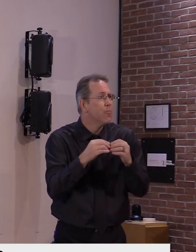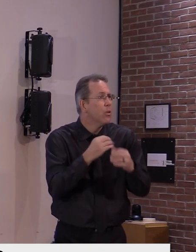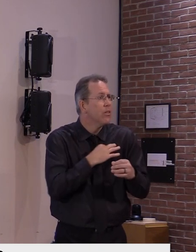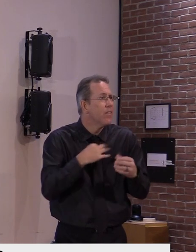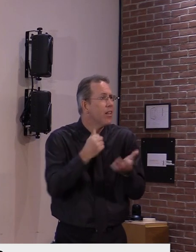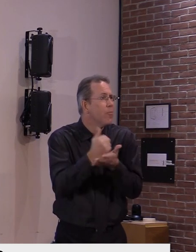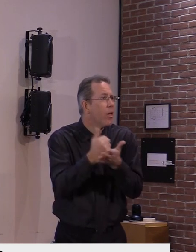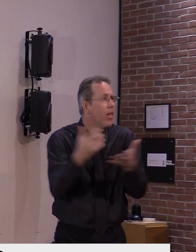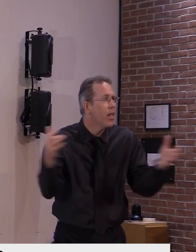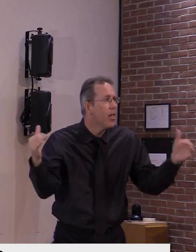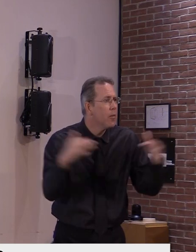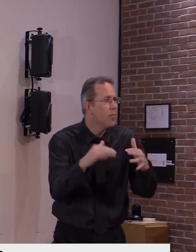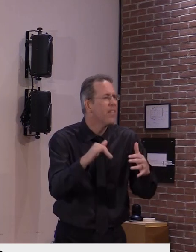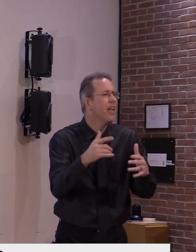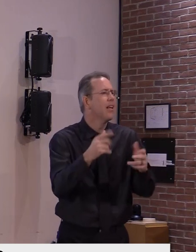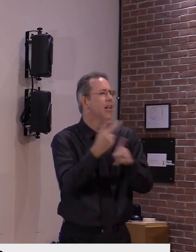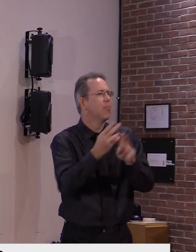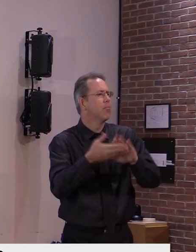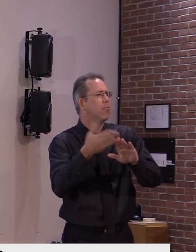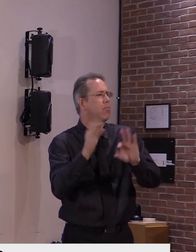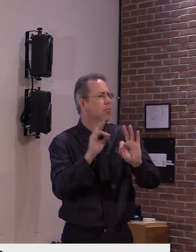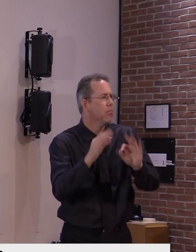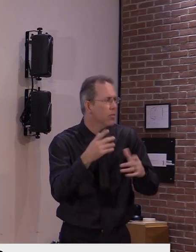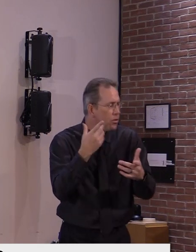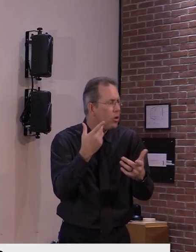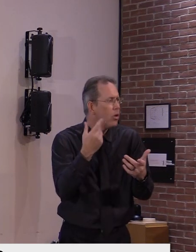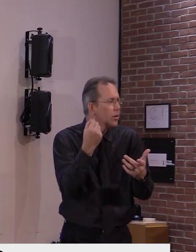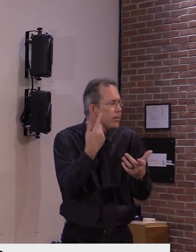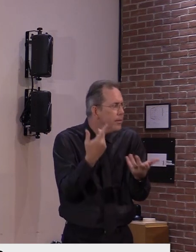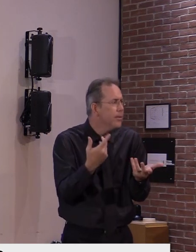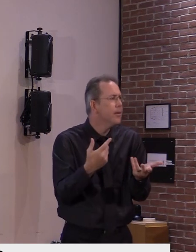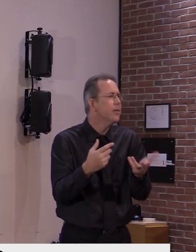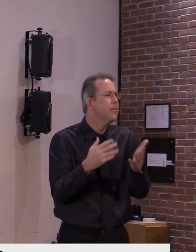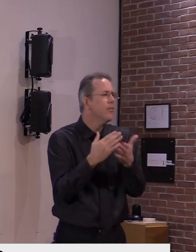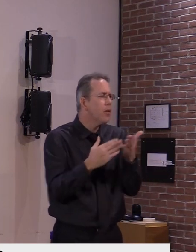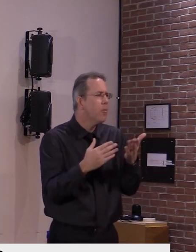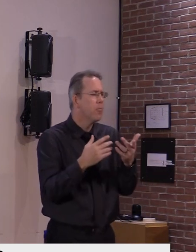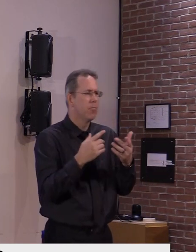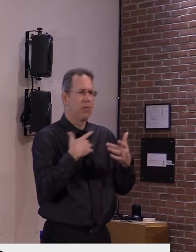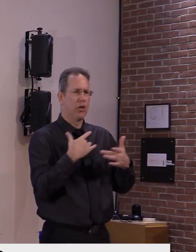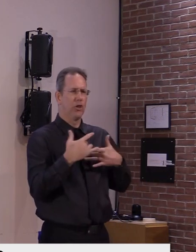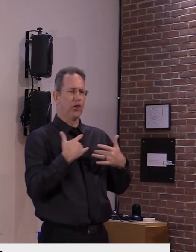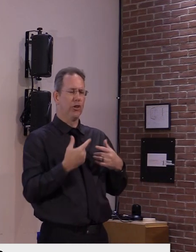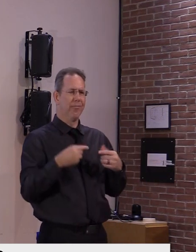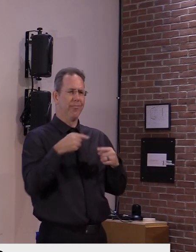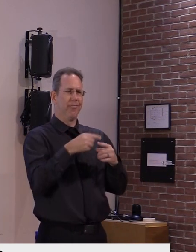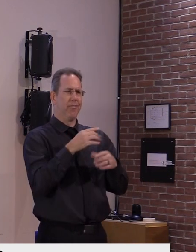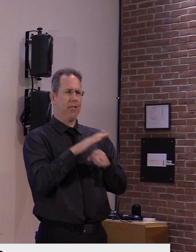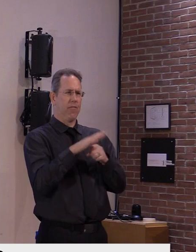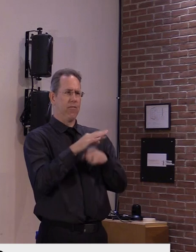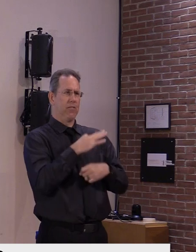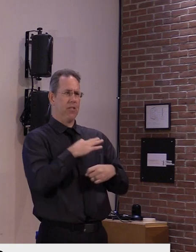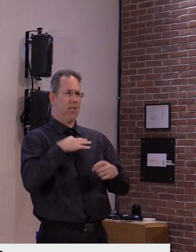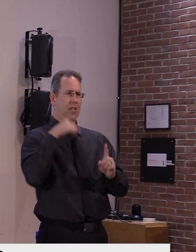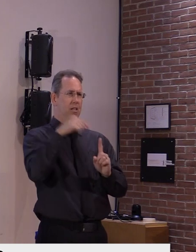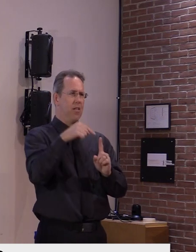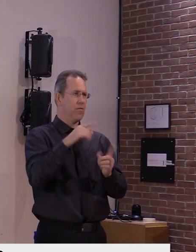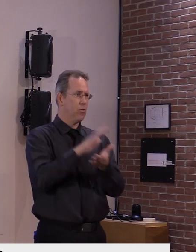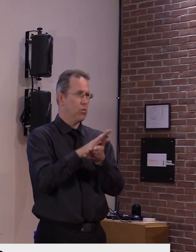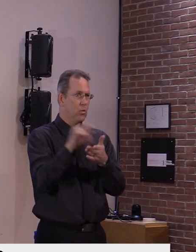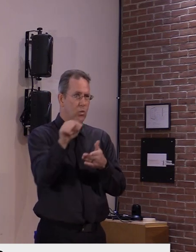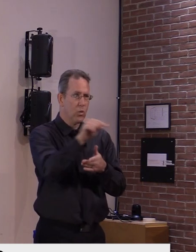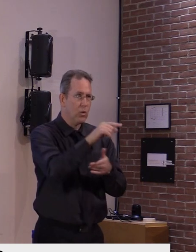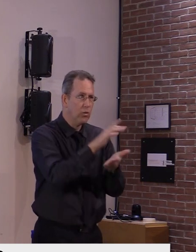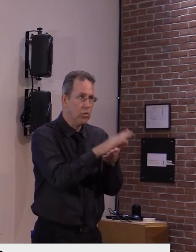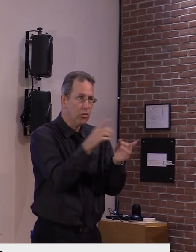specific staffing considerations and the state keeping an eye on the health condition. Okay, and you did say that essentially